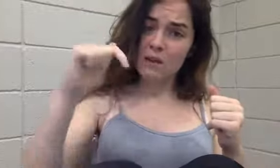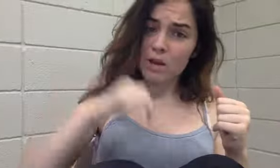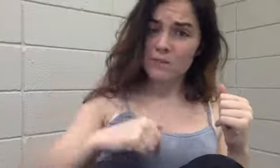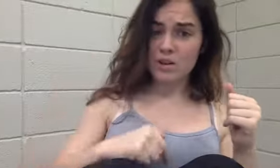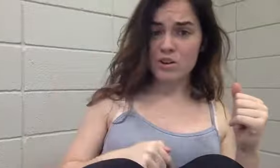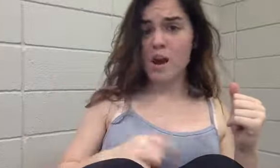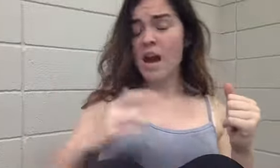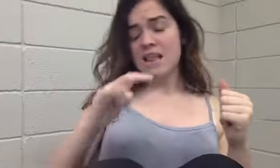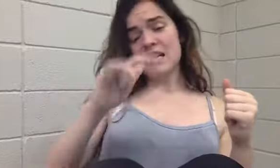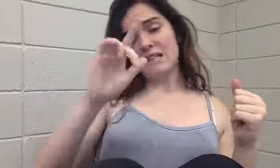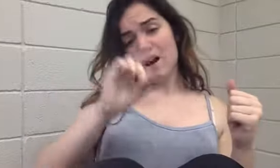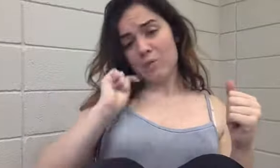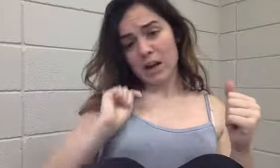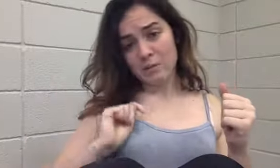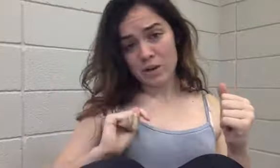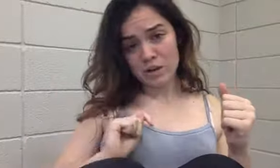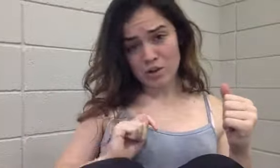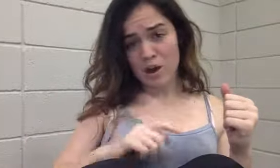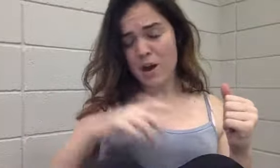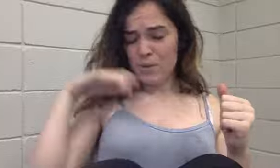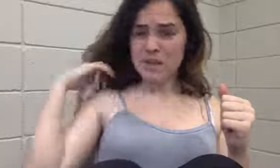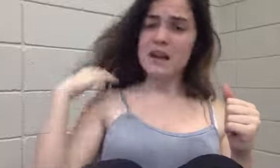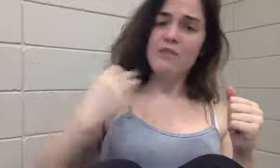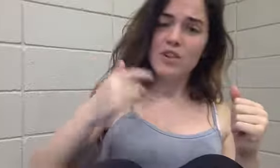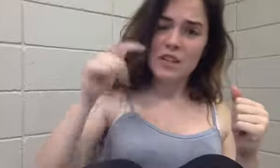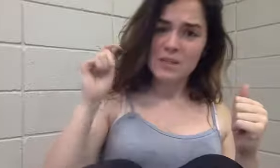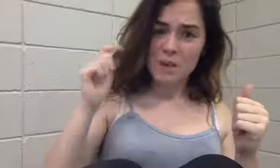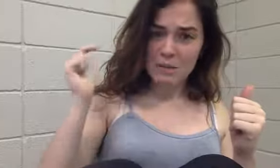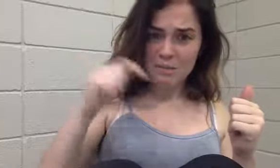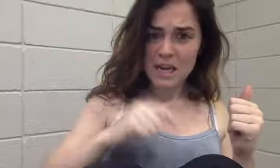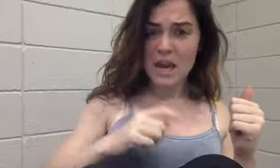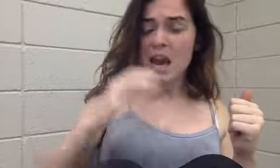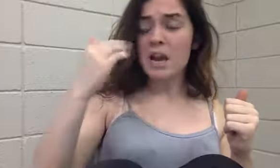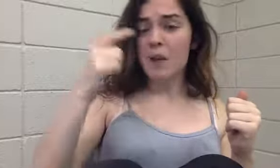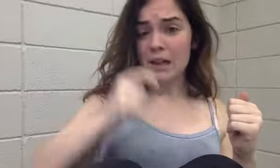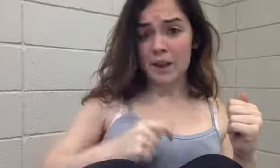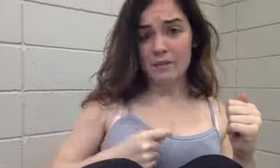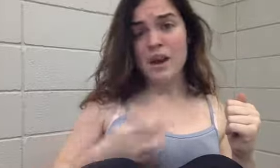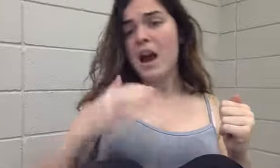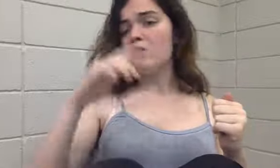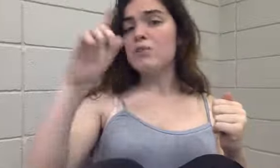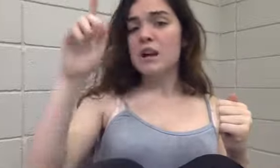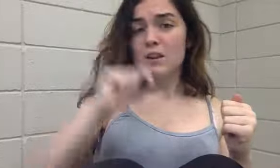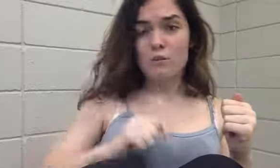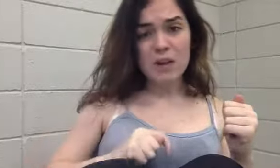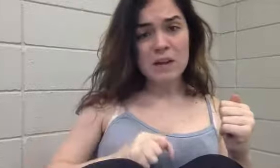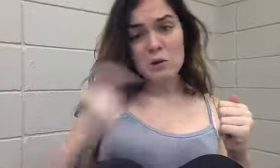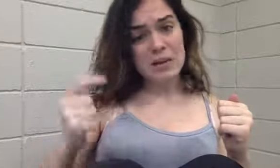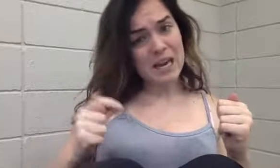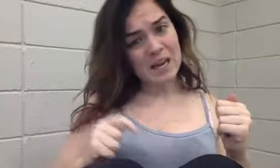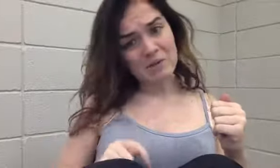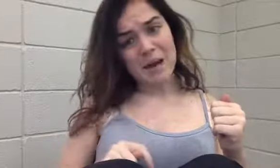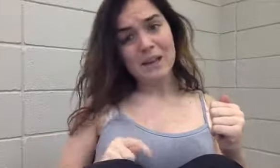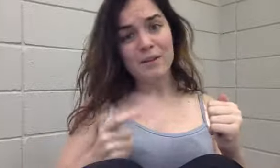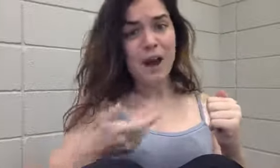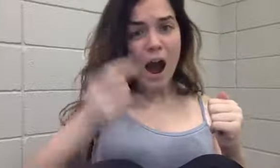me to do, and that is not what I am going to do because everything is about me in my life. You are not the queen or the king of my life. I am